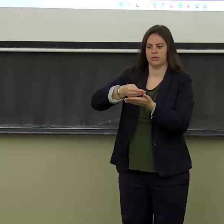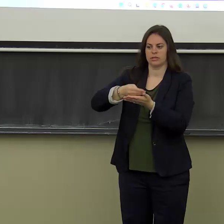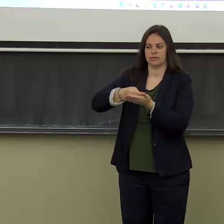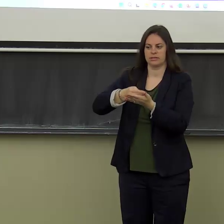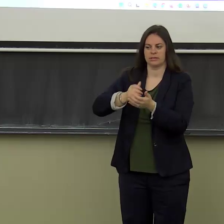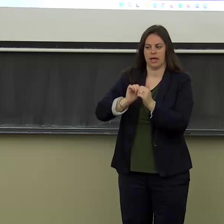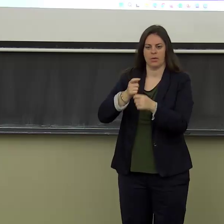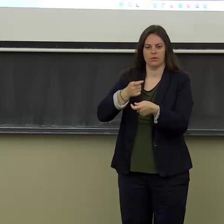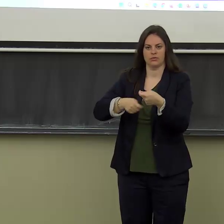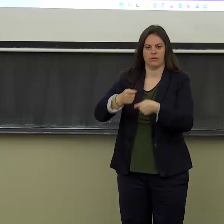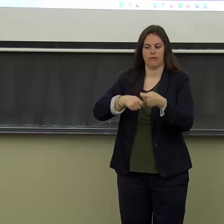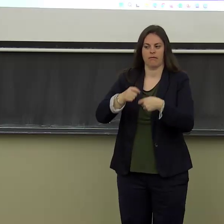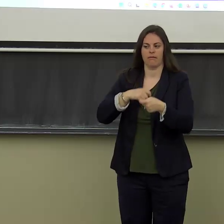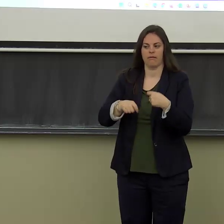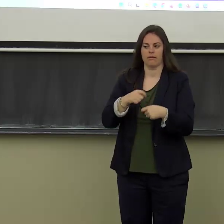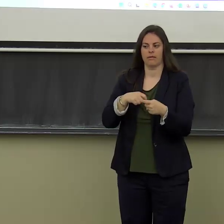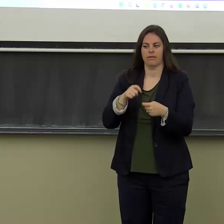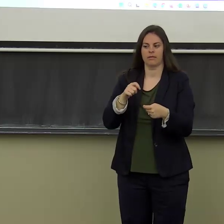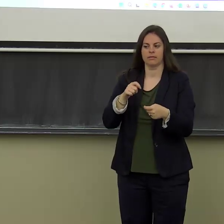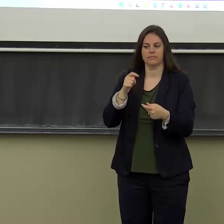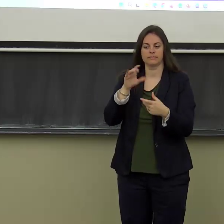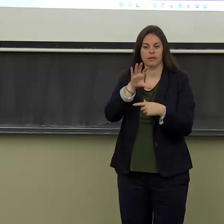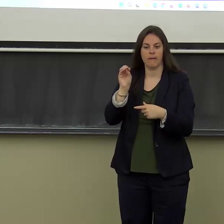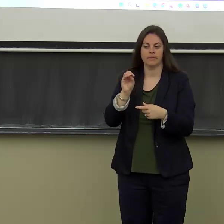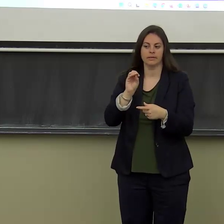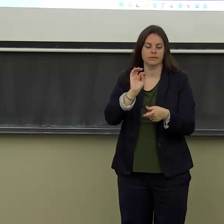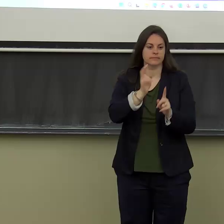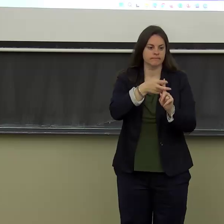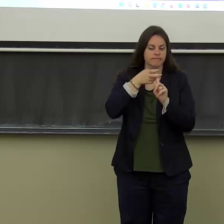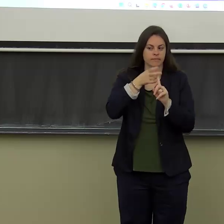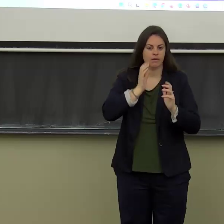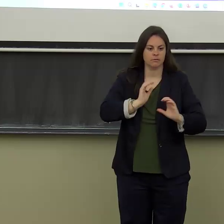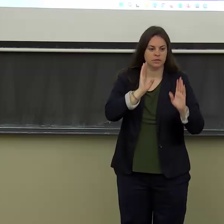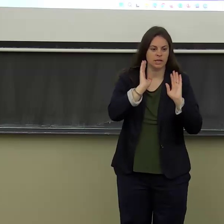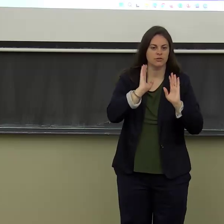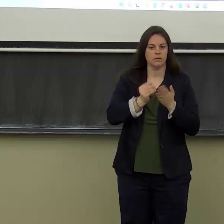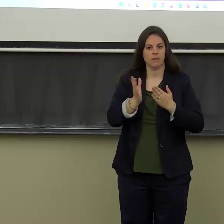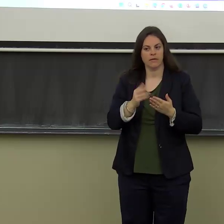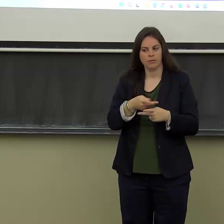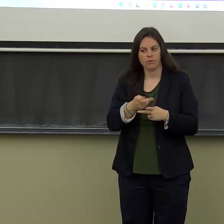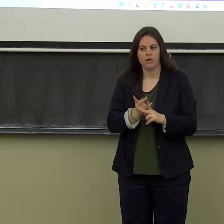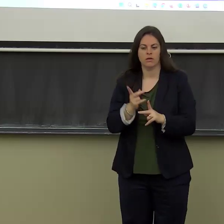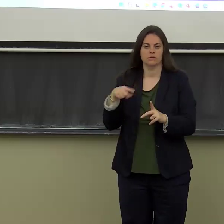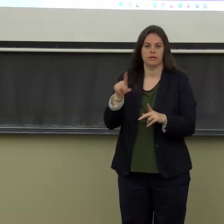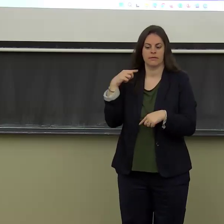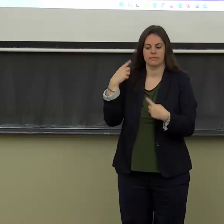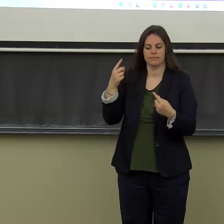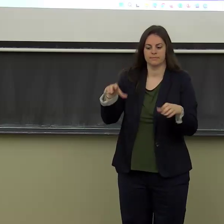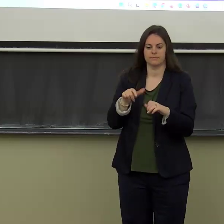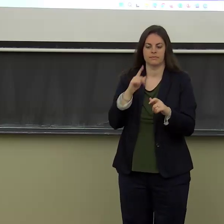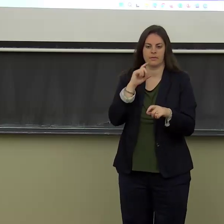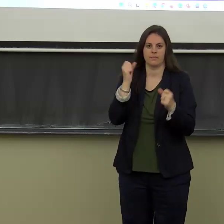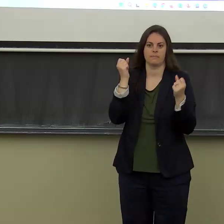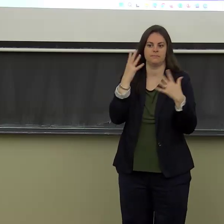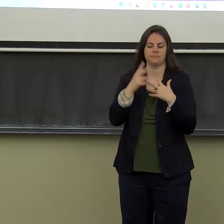getting customers' attention, getting customers to buy their products. And they've been doing this for very, very many years.